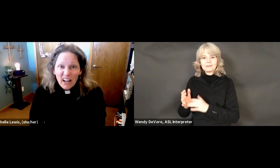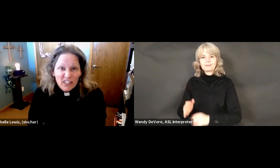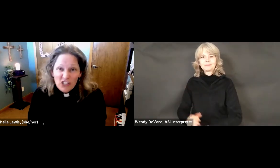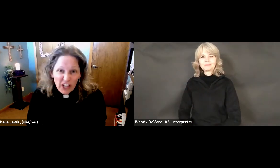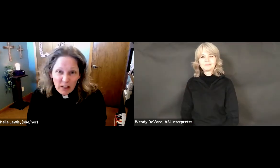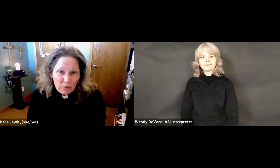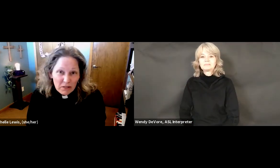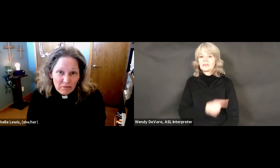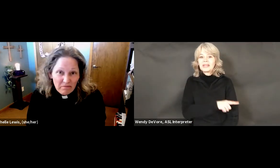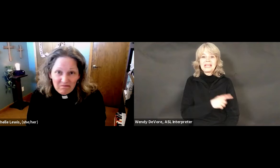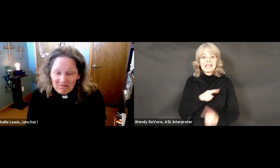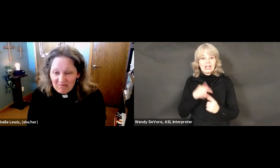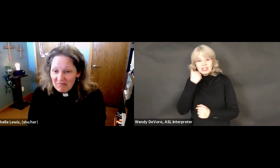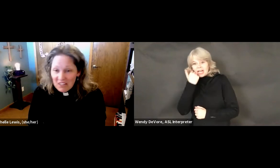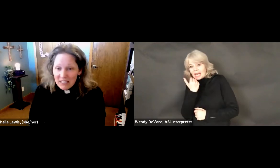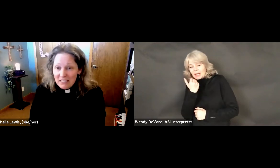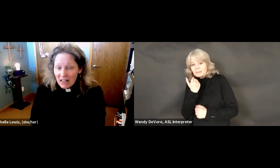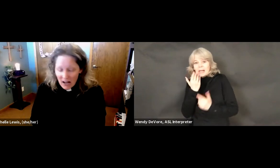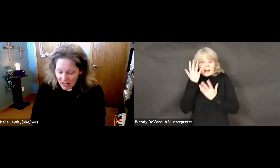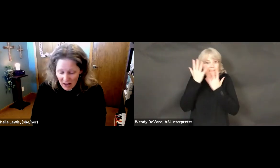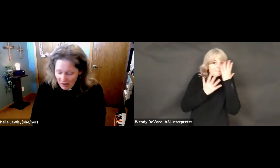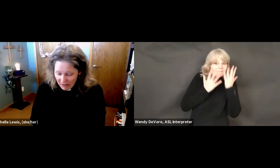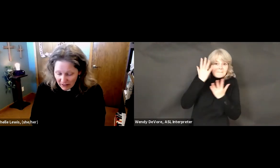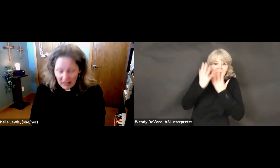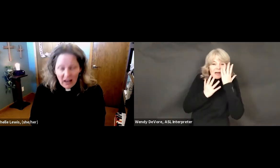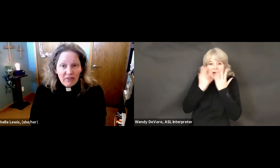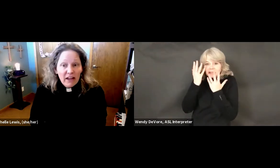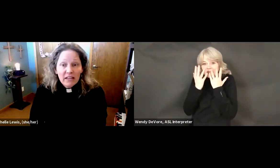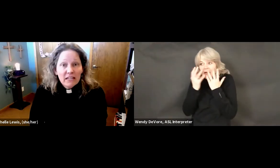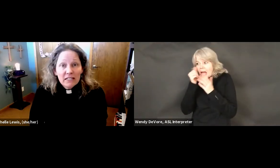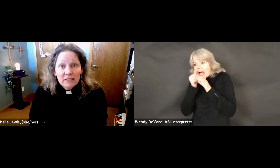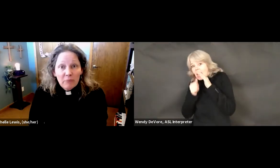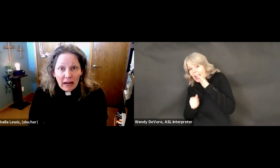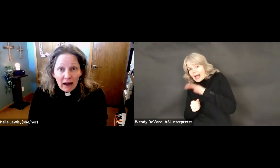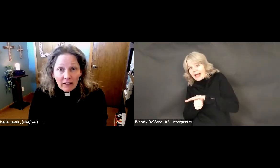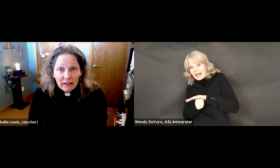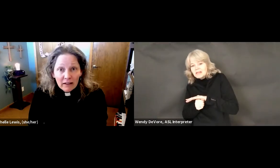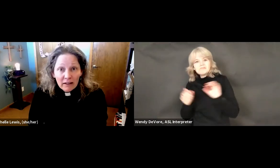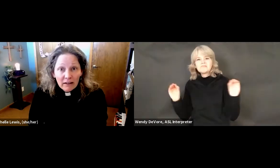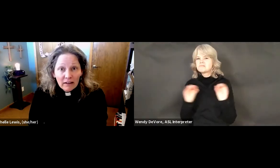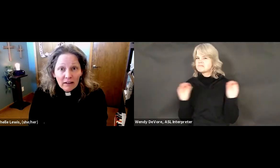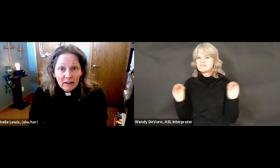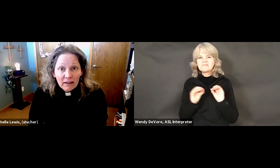He's not ashamed. He's not feeling that he is bad.